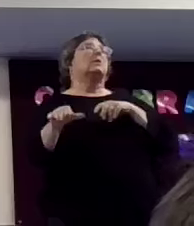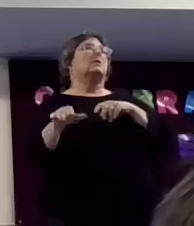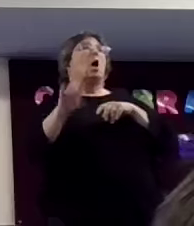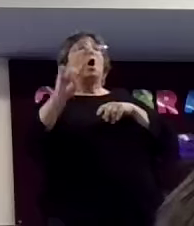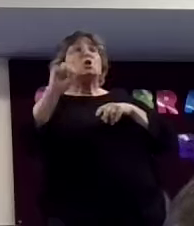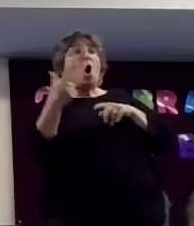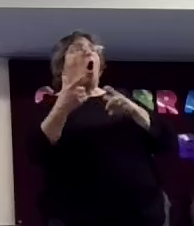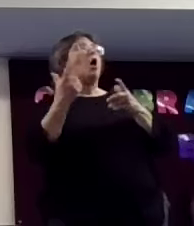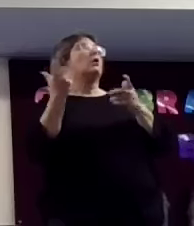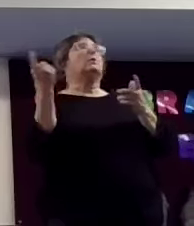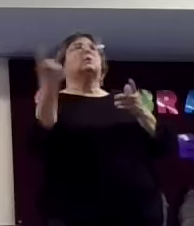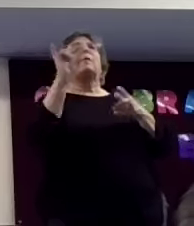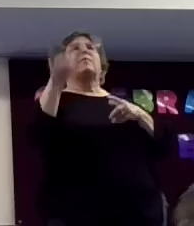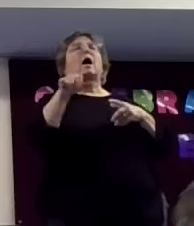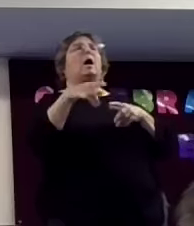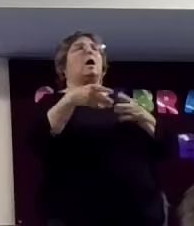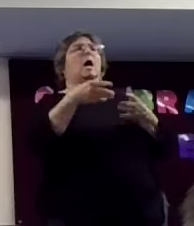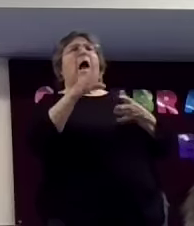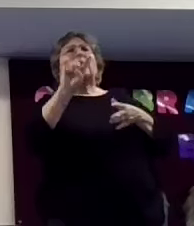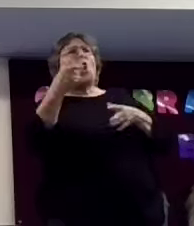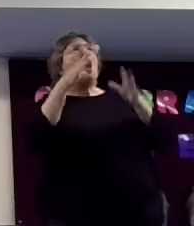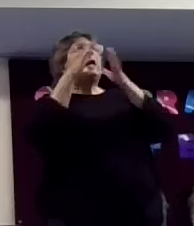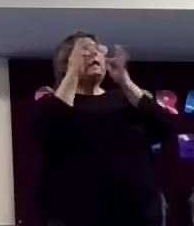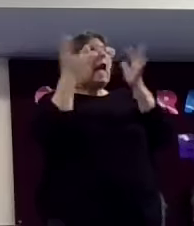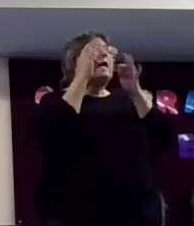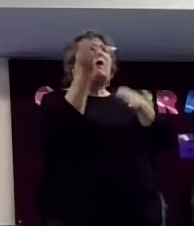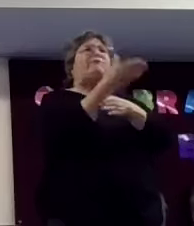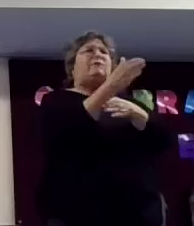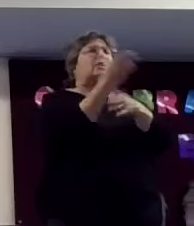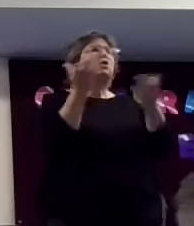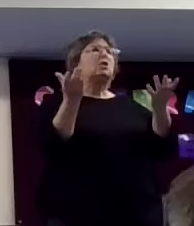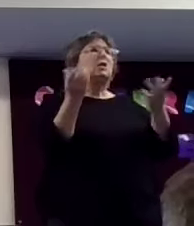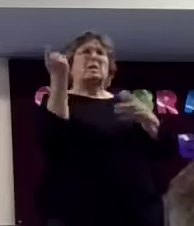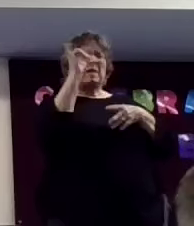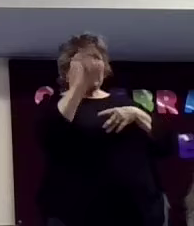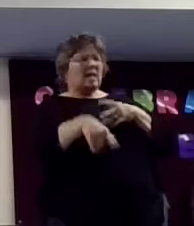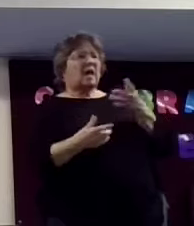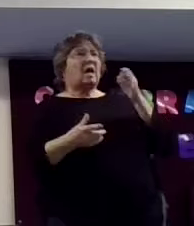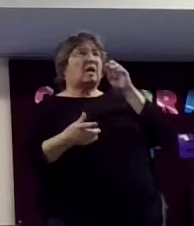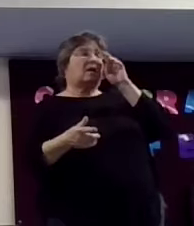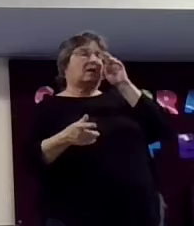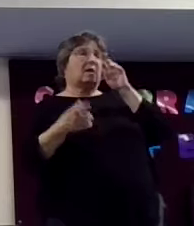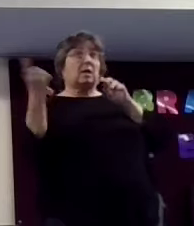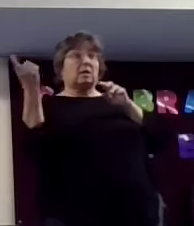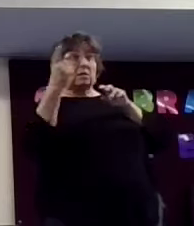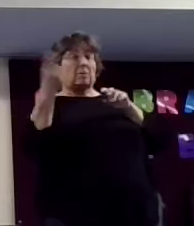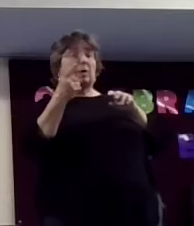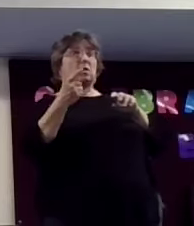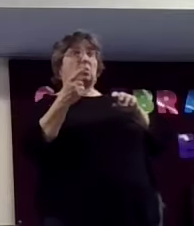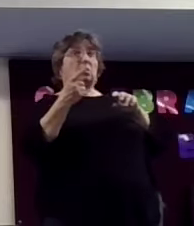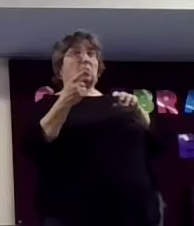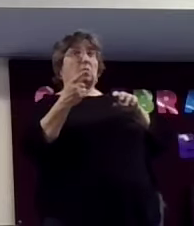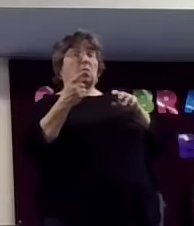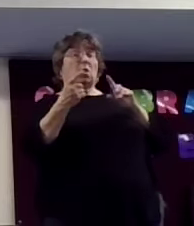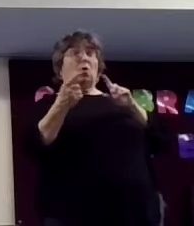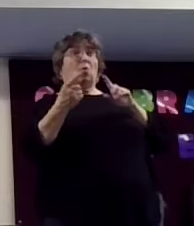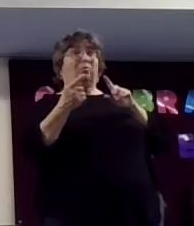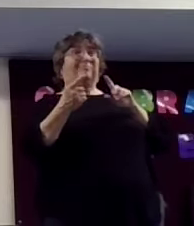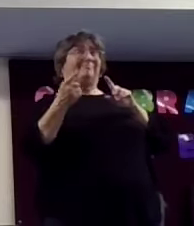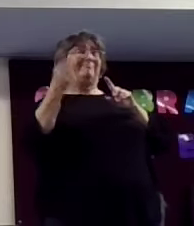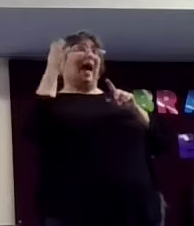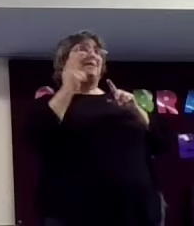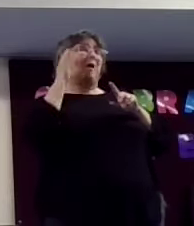a dog. You guys should, you know, someone tell them, get a dog, you know, get a cat, get fish, you know, something like that. Like someone who has encountered this and knows